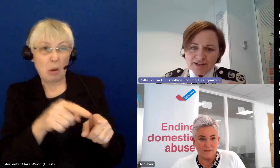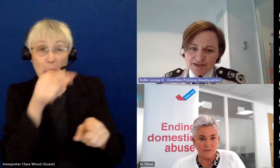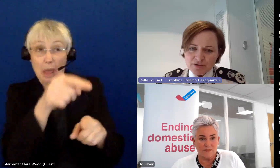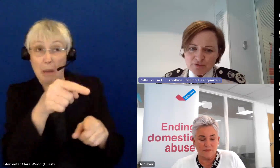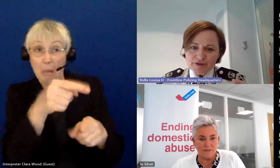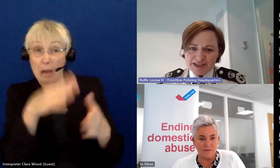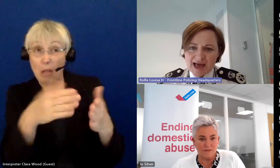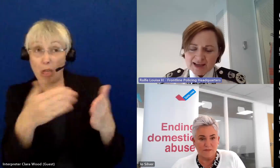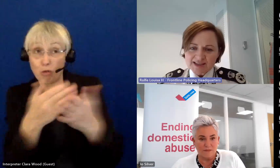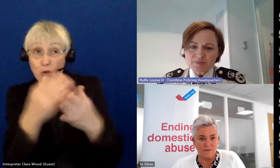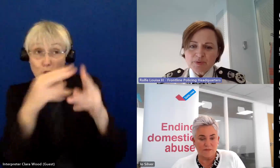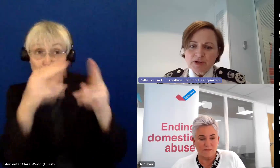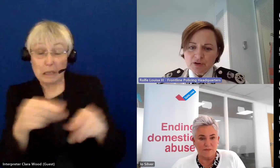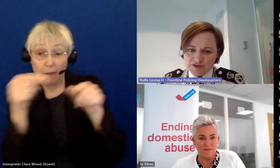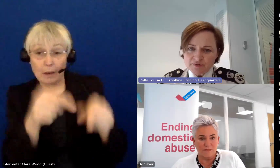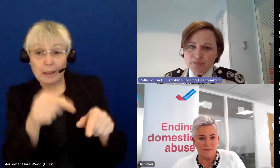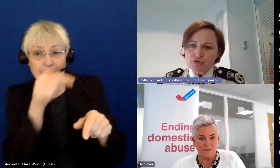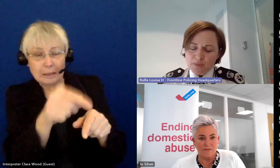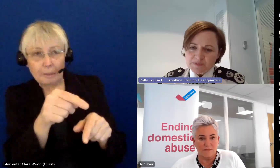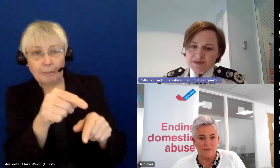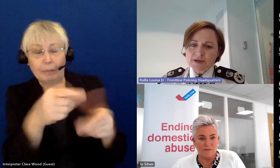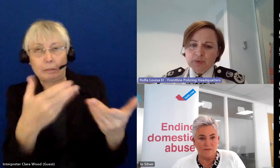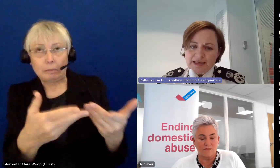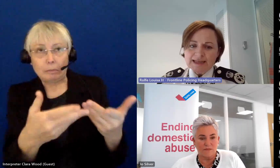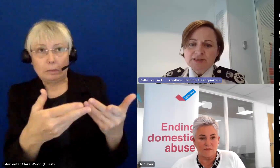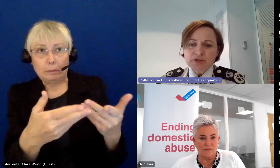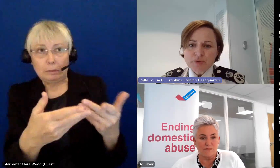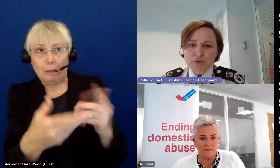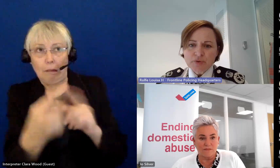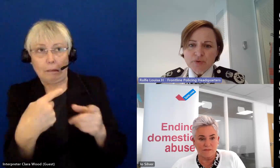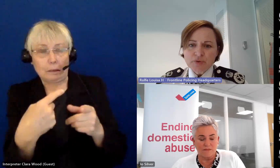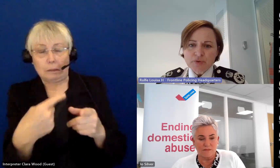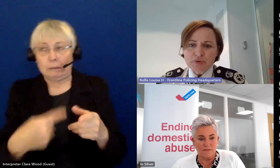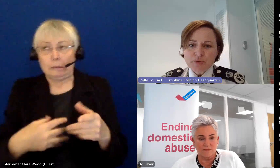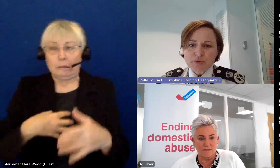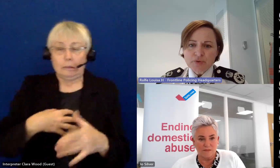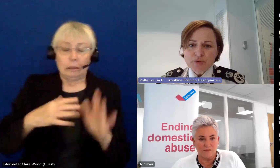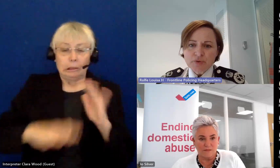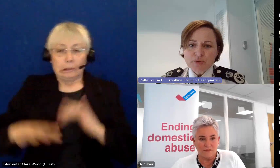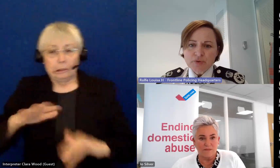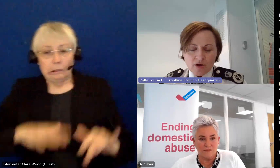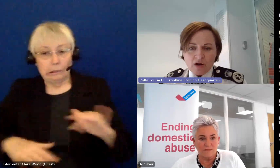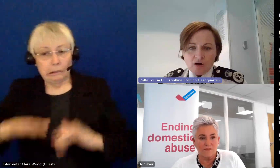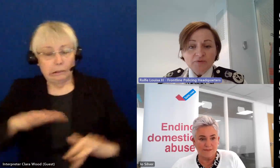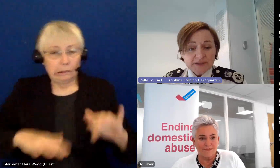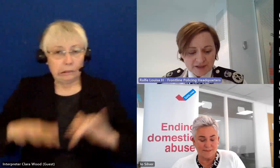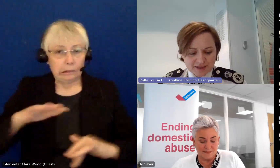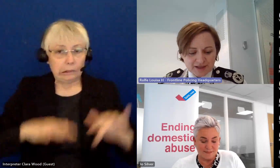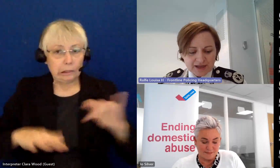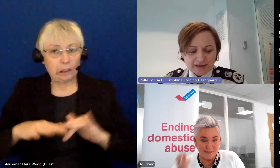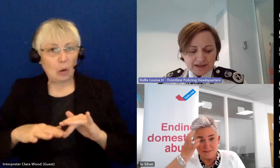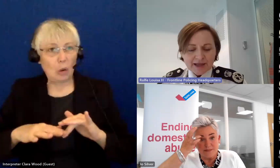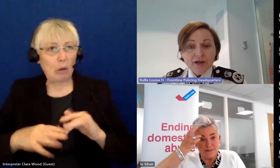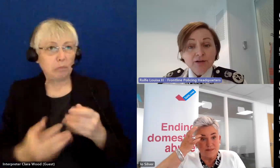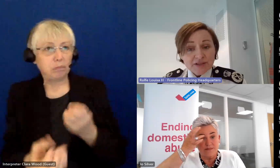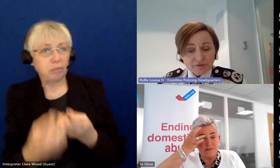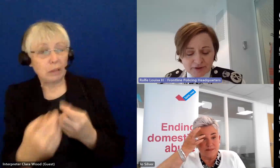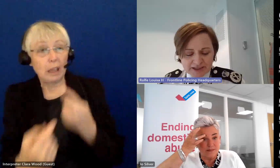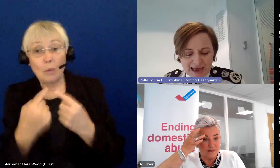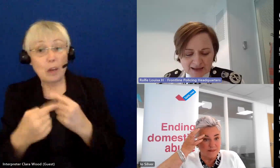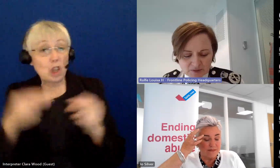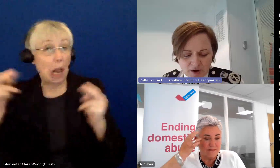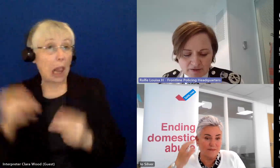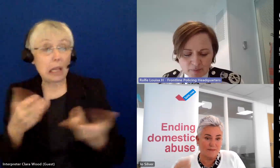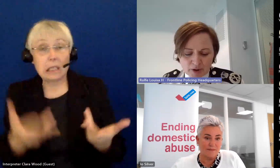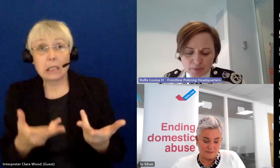Less reliance on free text, but lots of prompts that would lead to open questions, and therefore officers including